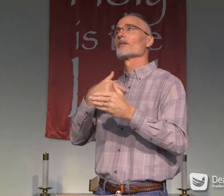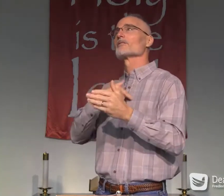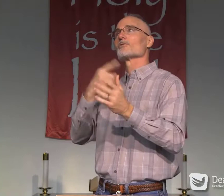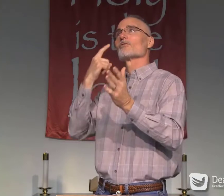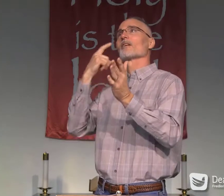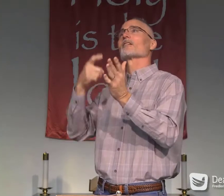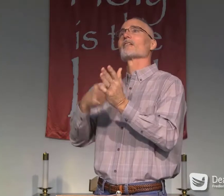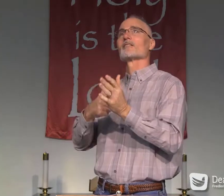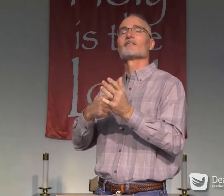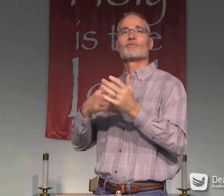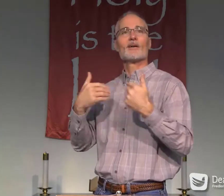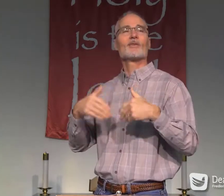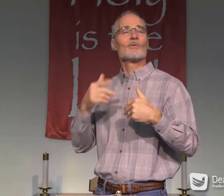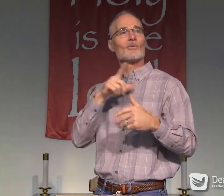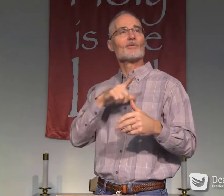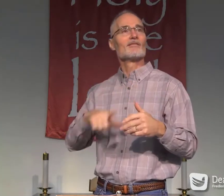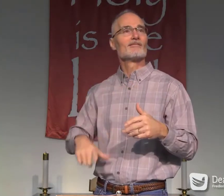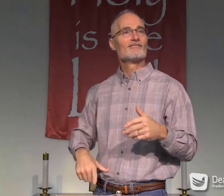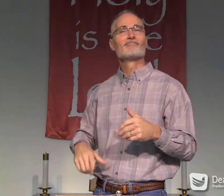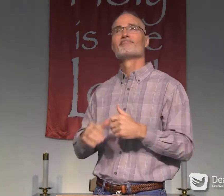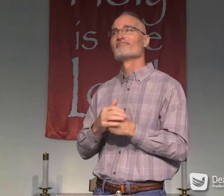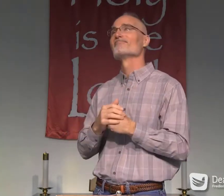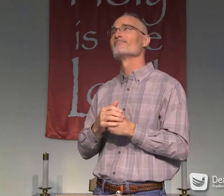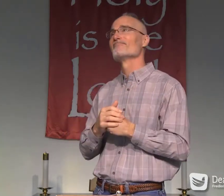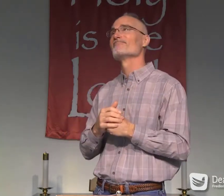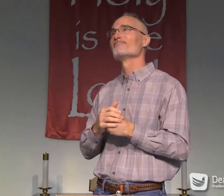Tonight, when we get into bed, help us to recognize,